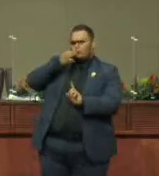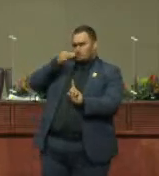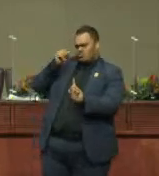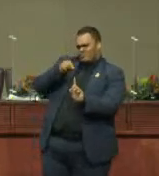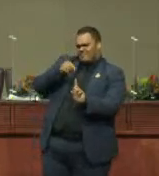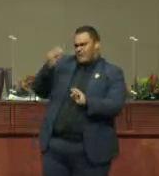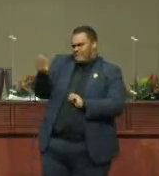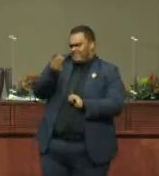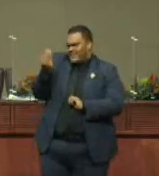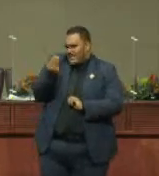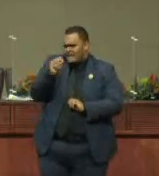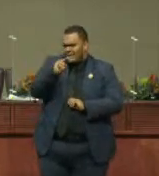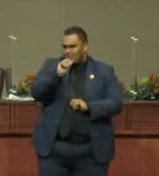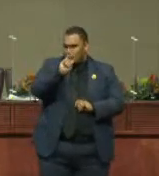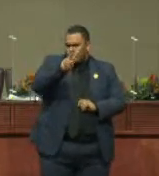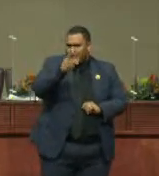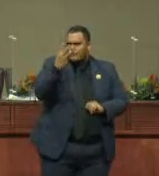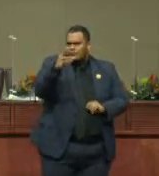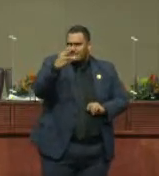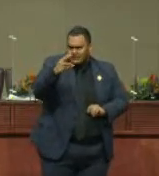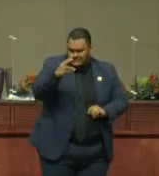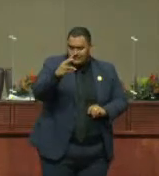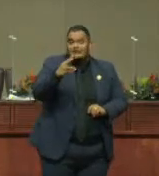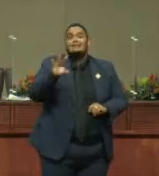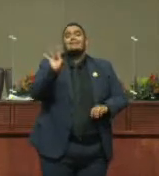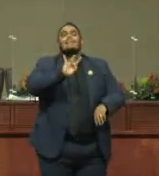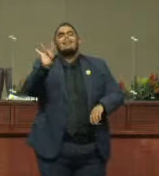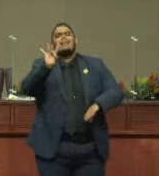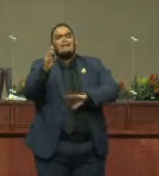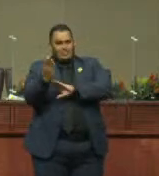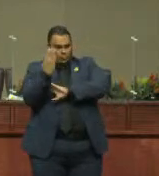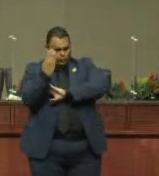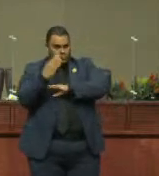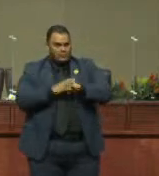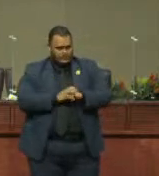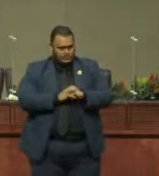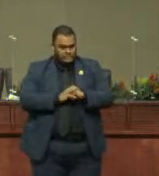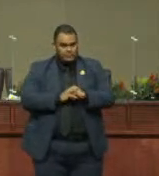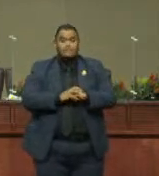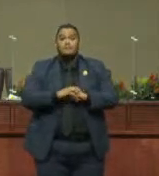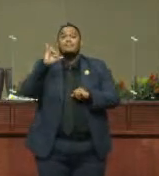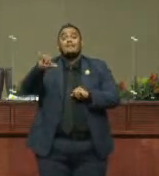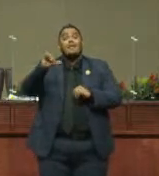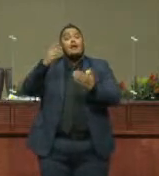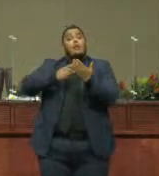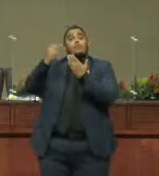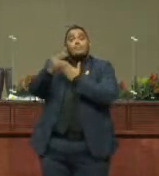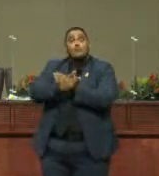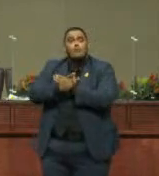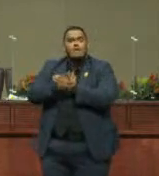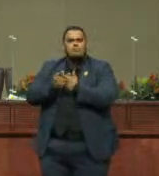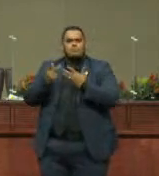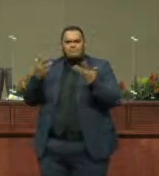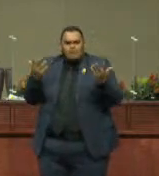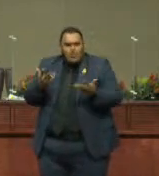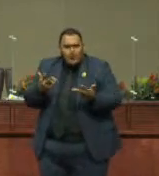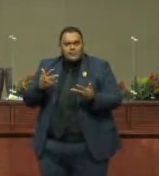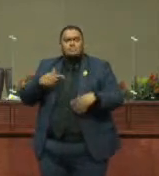the 16th at 8 a.m. Of course, this is a program whereby our residents can make application